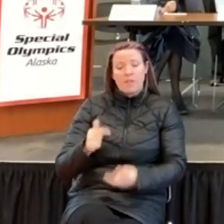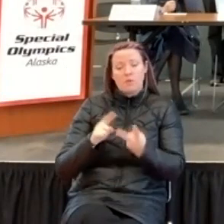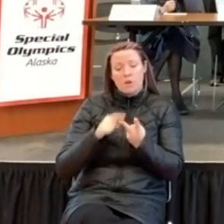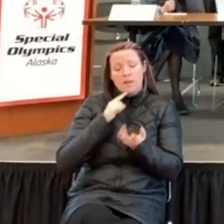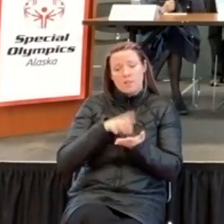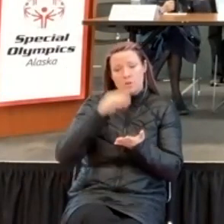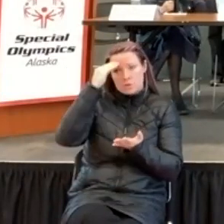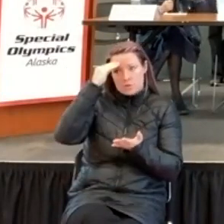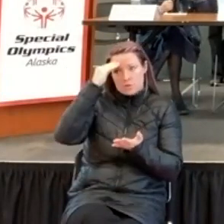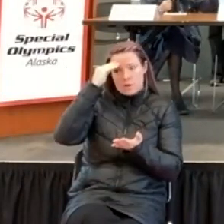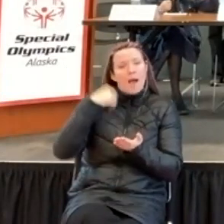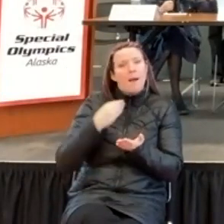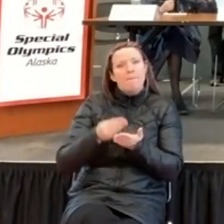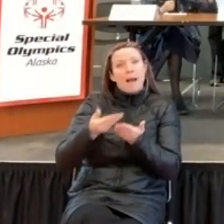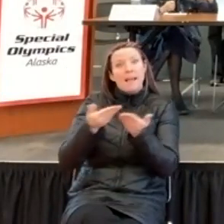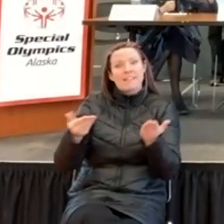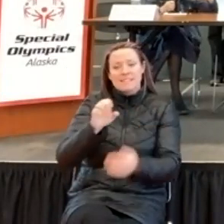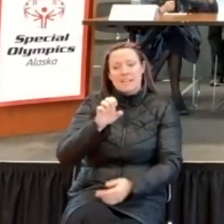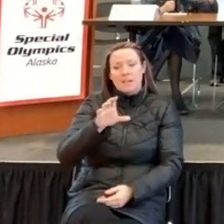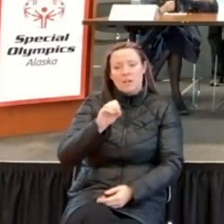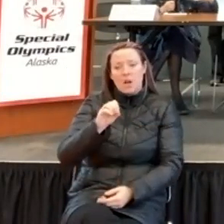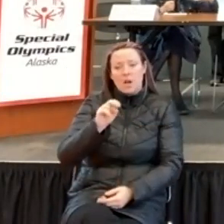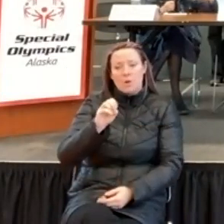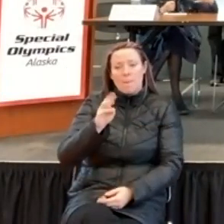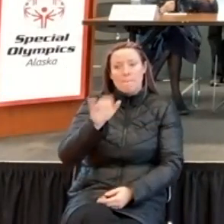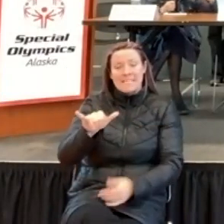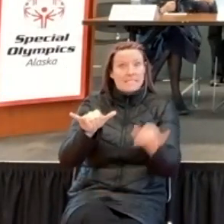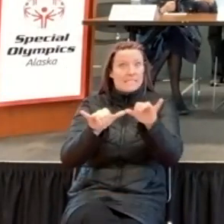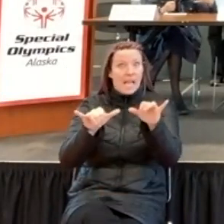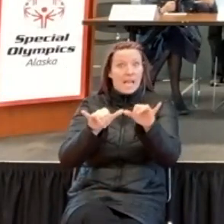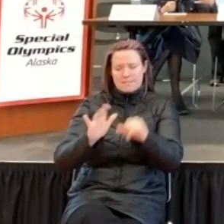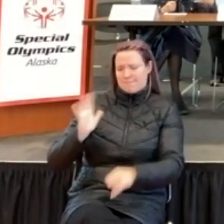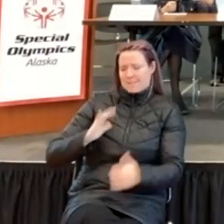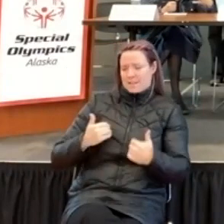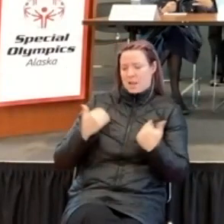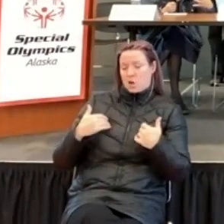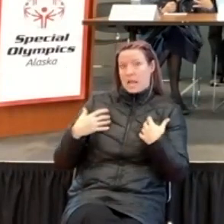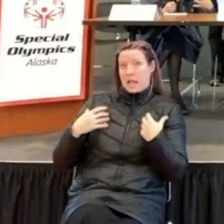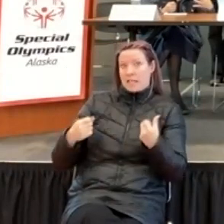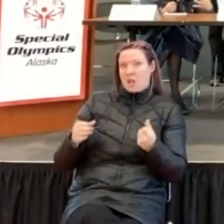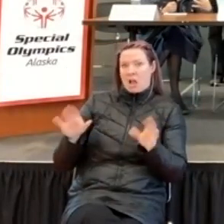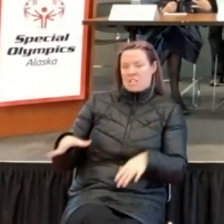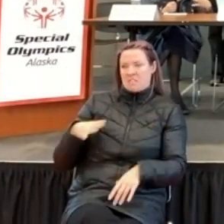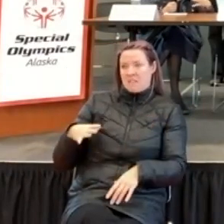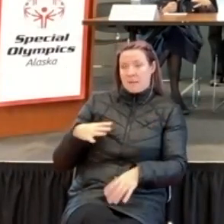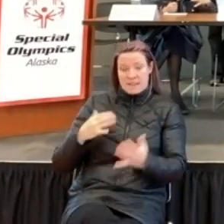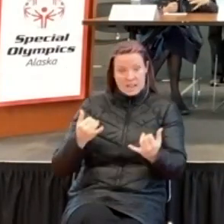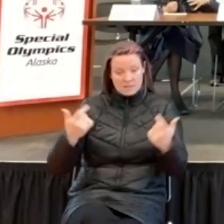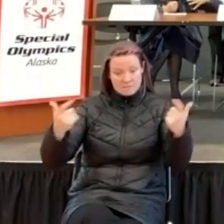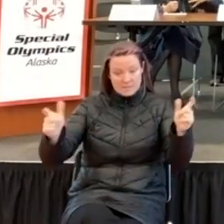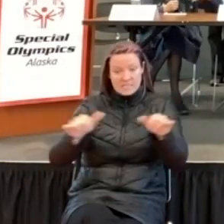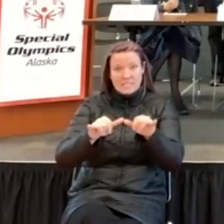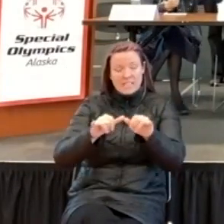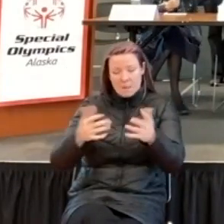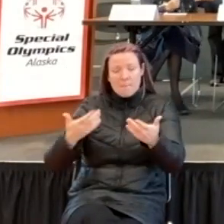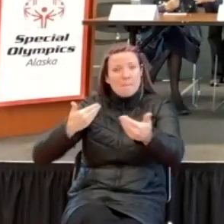was I buy things in the economy size. And when I was younger and healthier, that was not a problem. Nowadays, like to lift